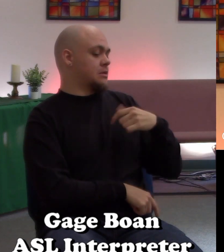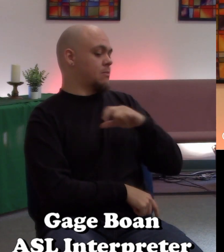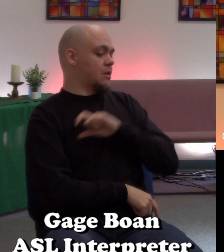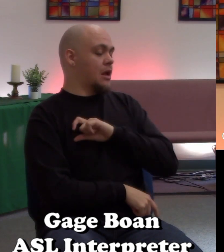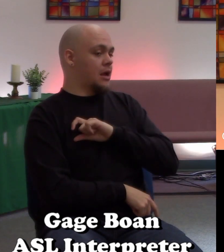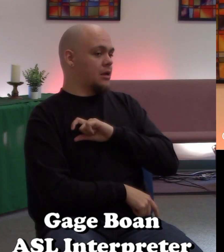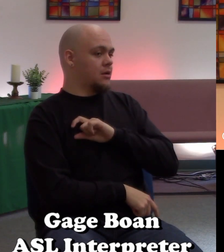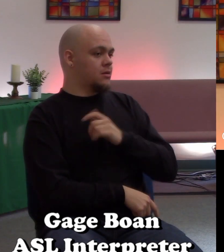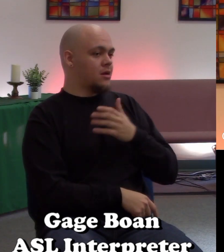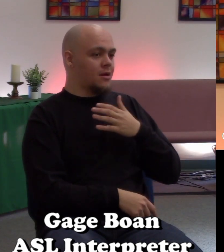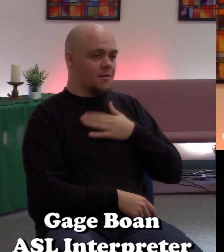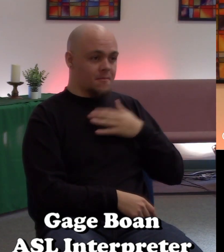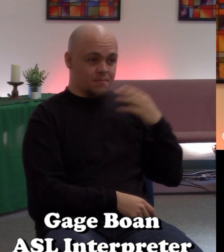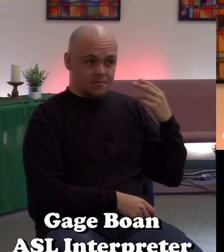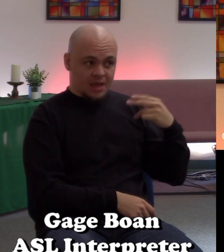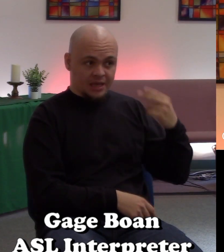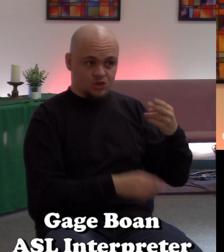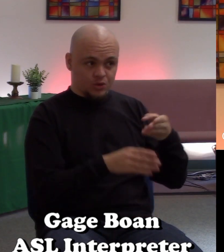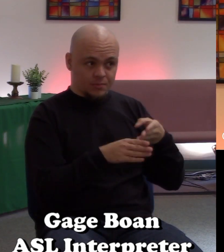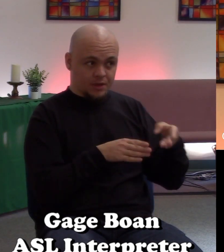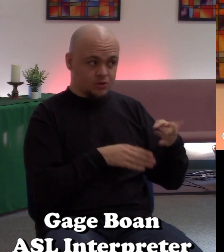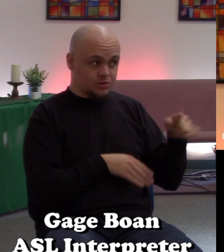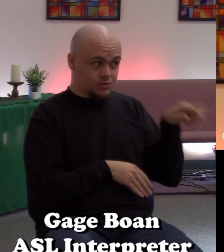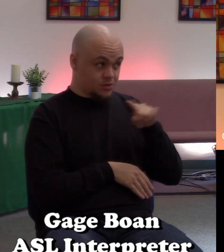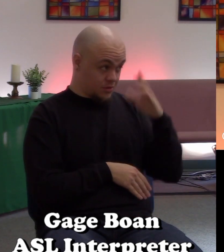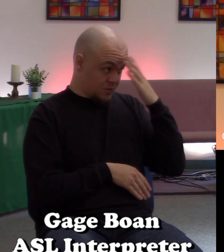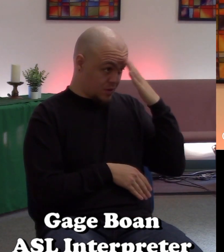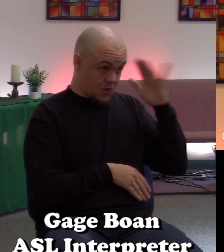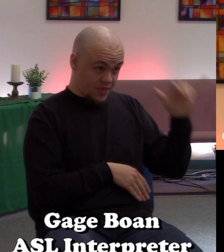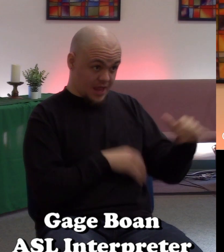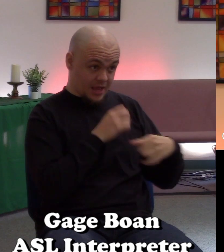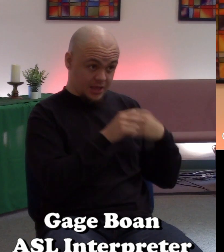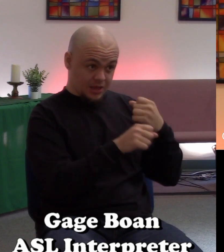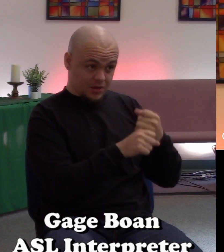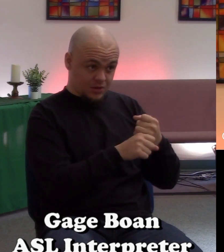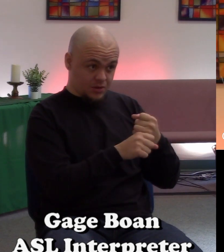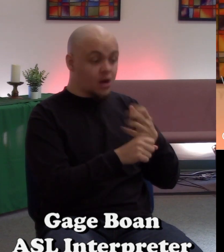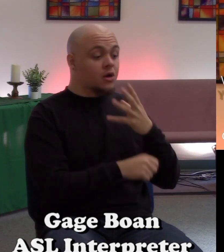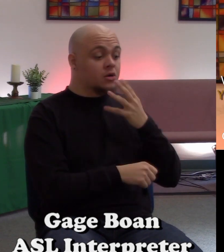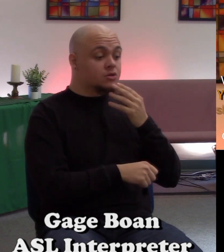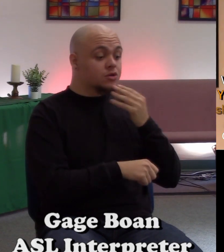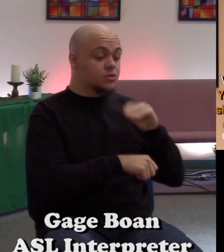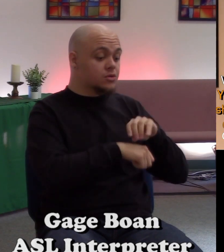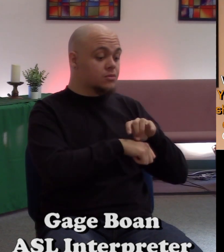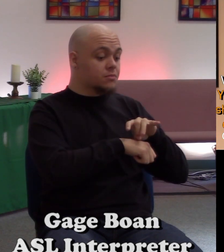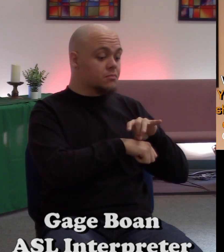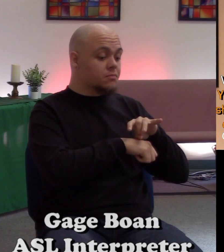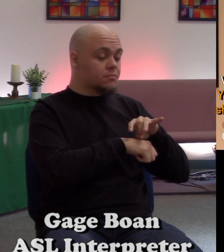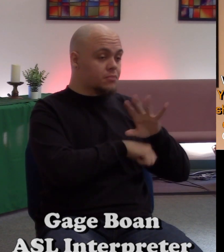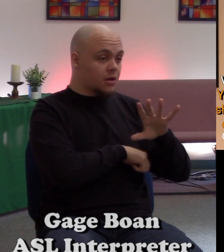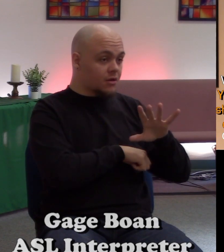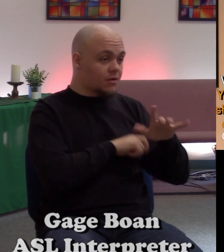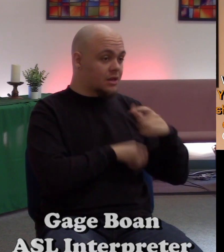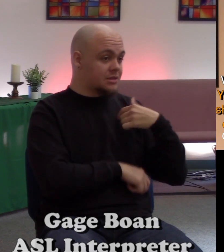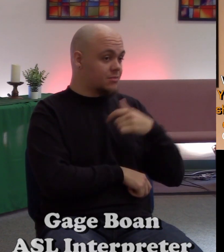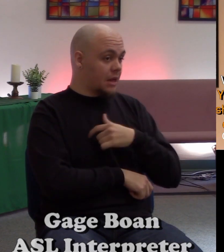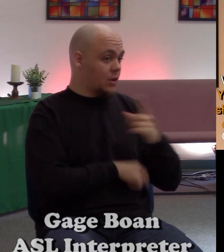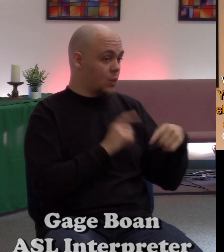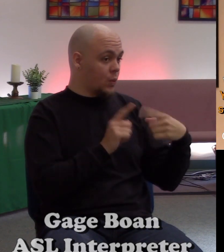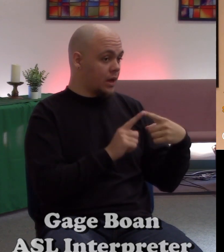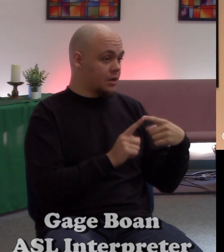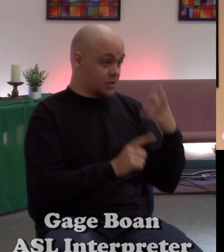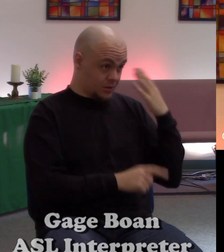said that was the expulsion of Jews from Spain. Where are my history majors? Any? Anybody know what year the